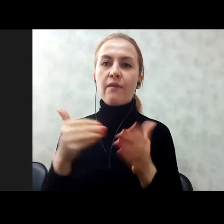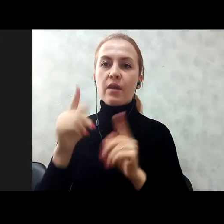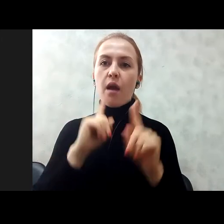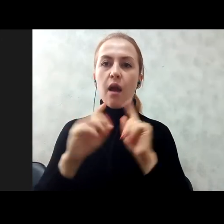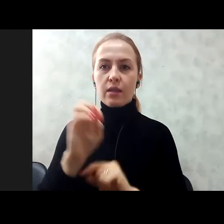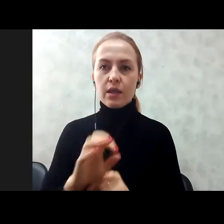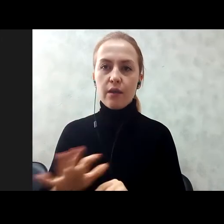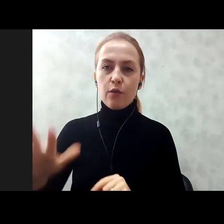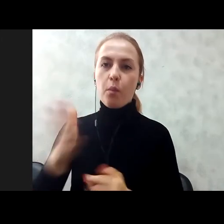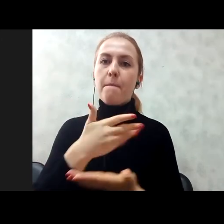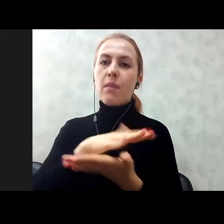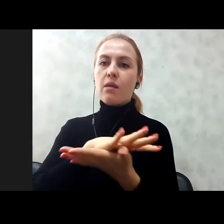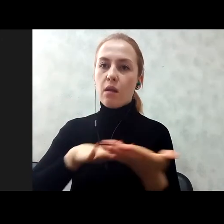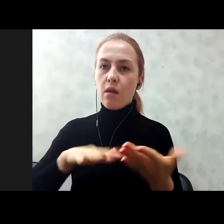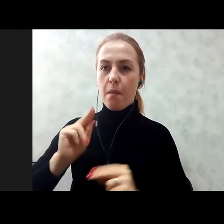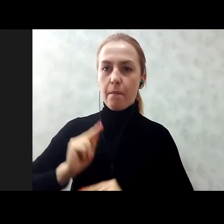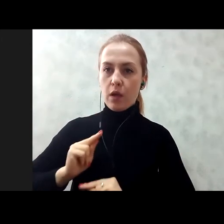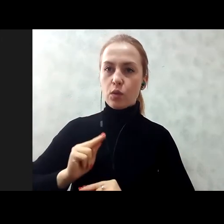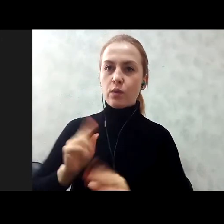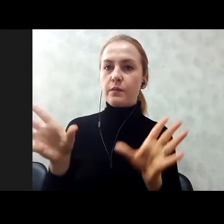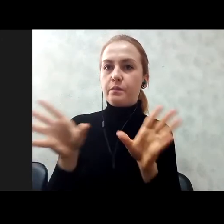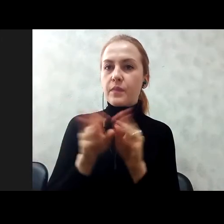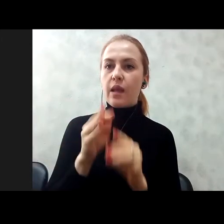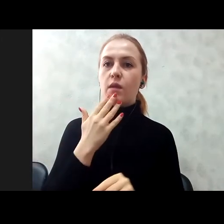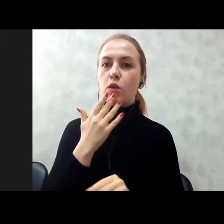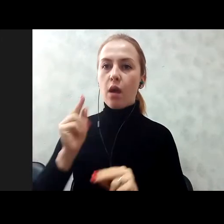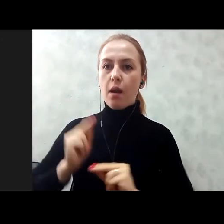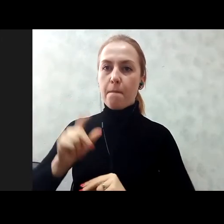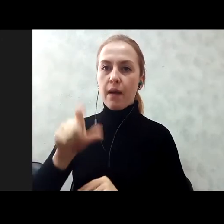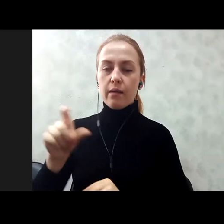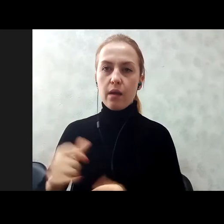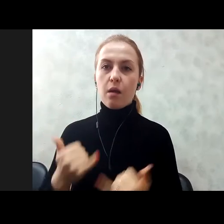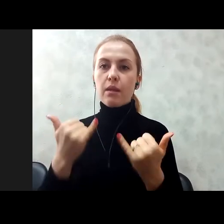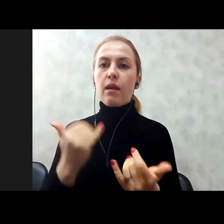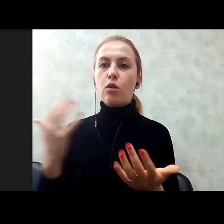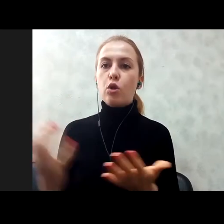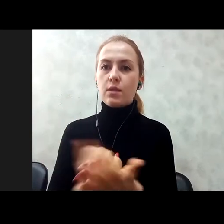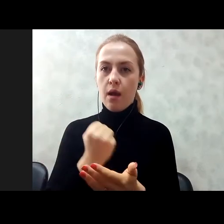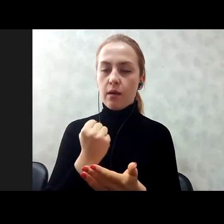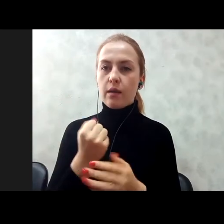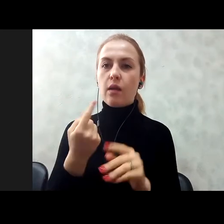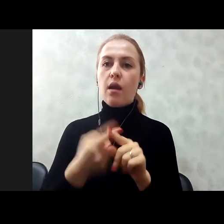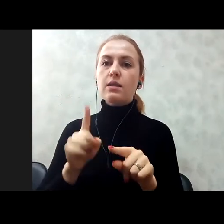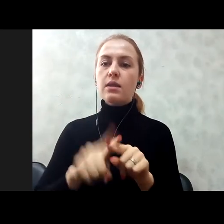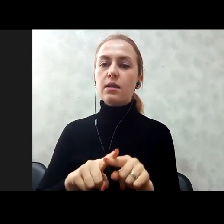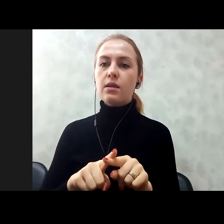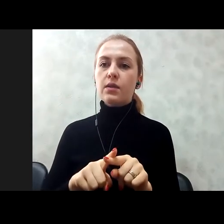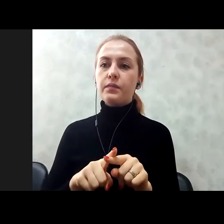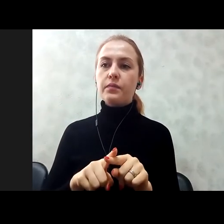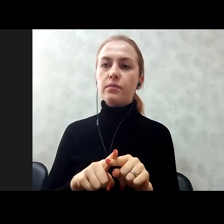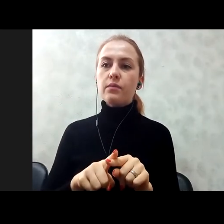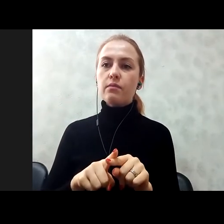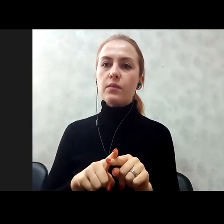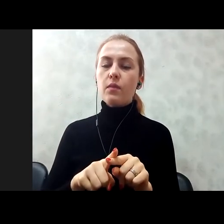So the Council of Europe and our office in particular will be cooperating with the national partners in order